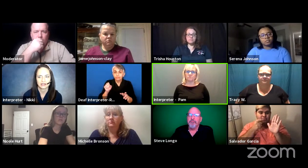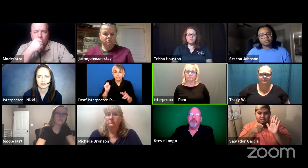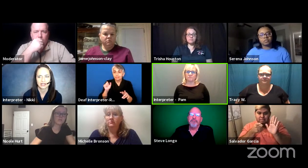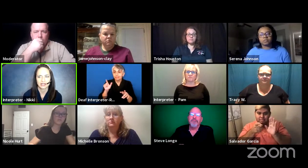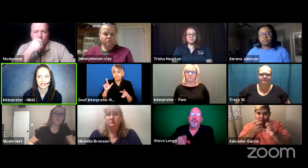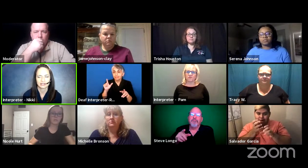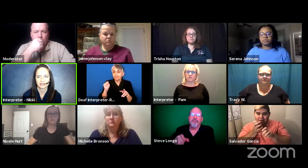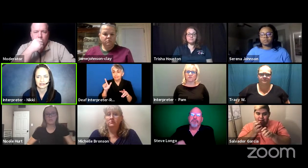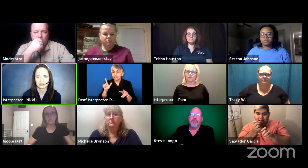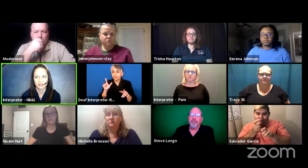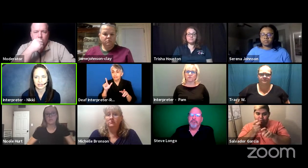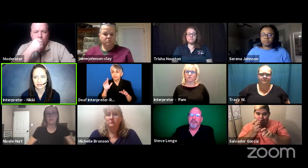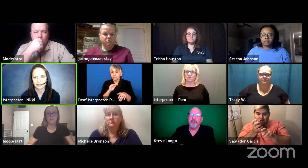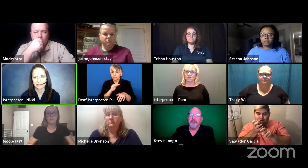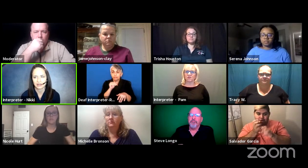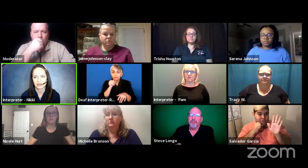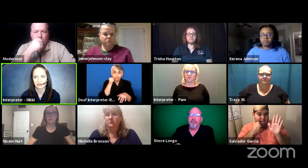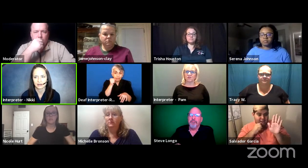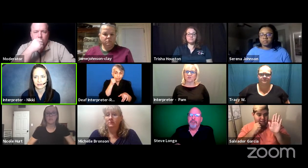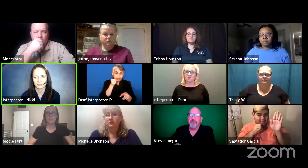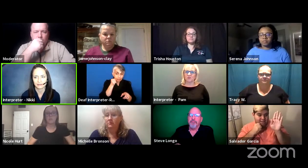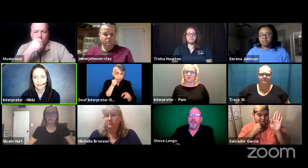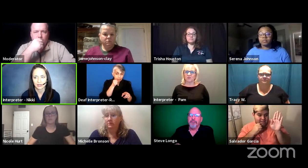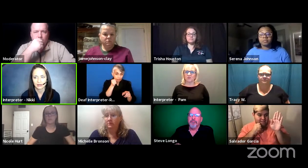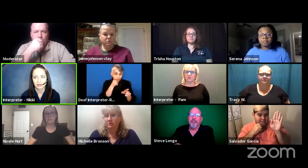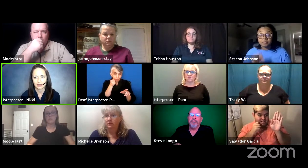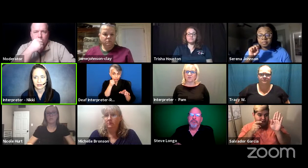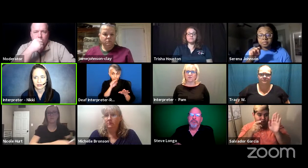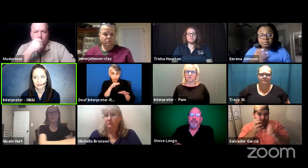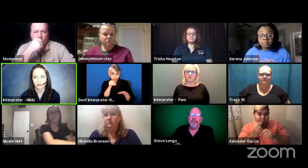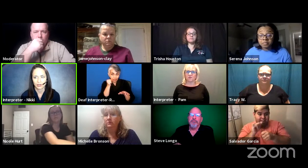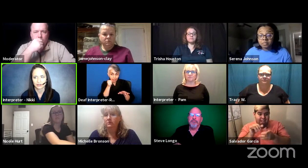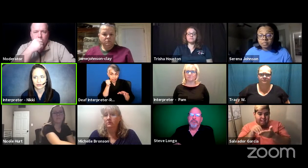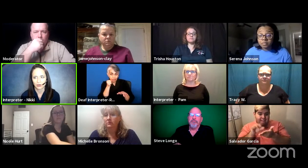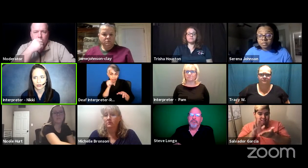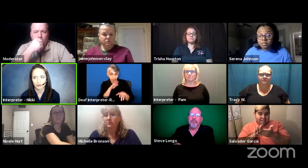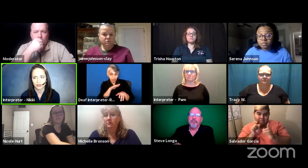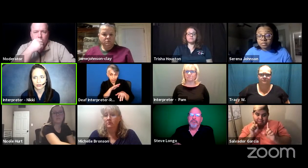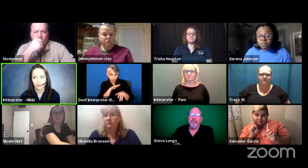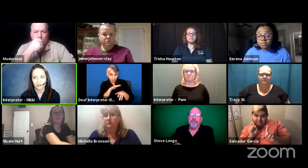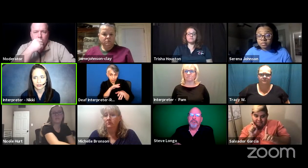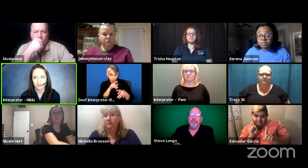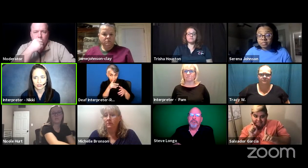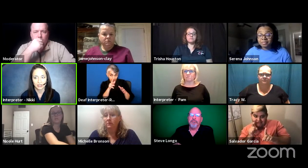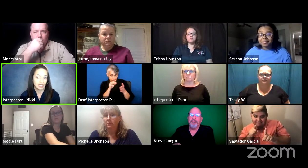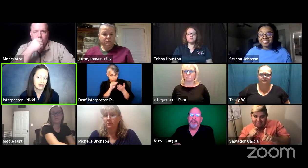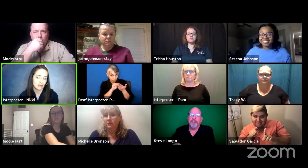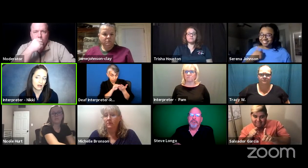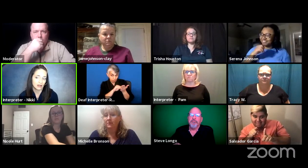Sal's asking Serena, I have a question for you. Did you get all of